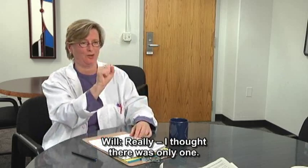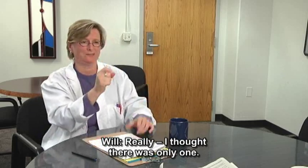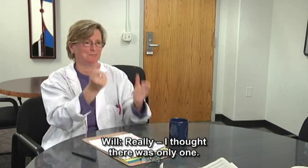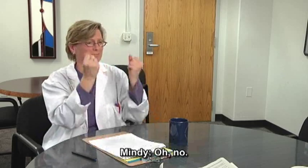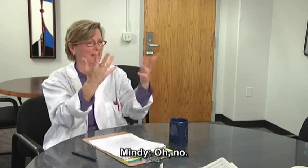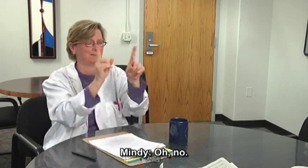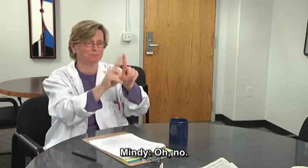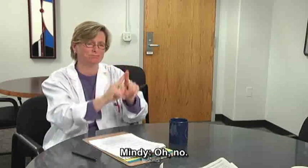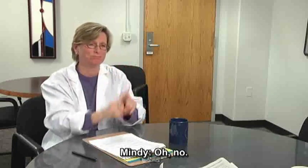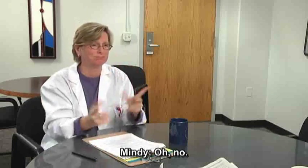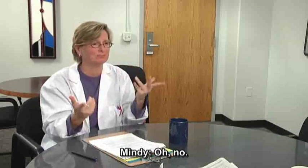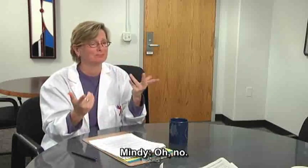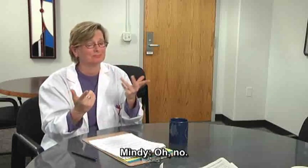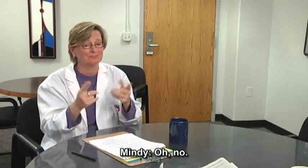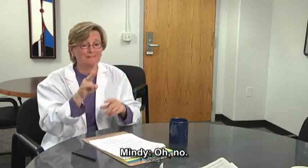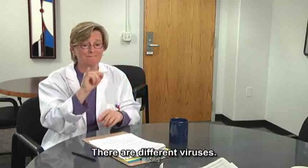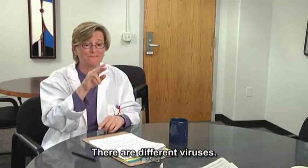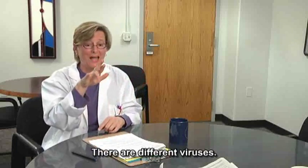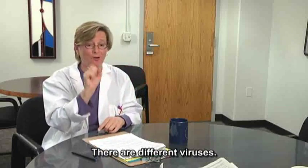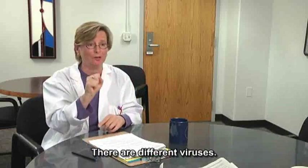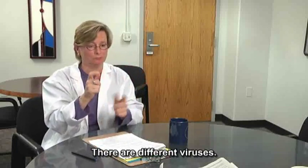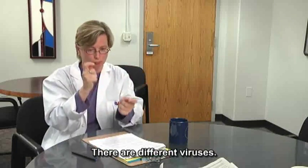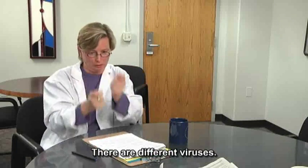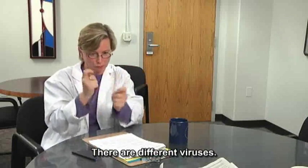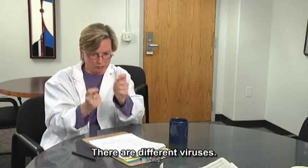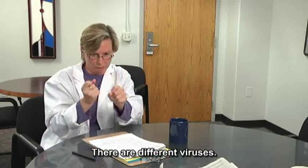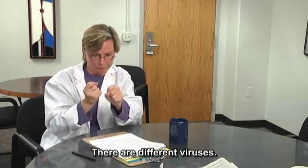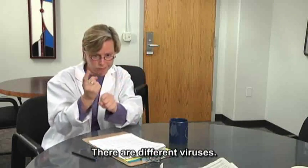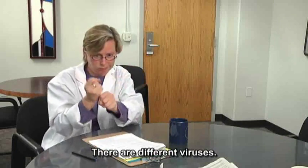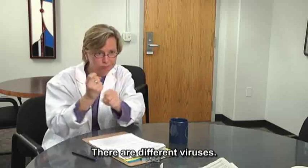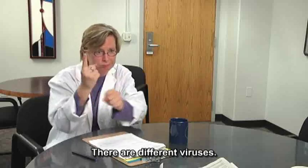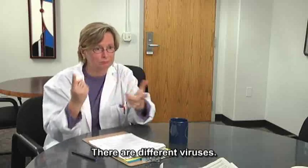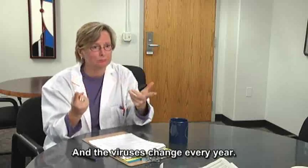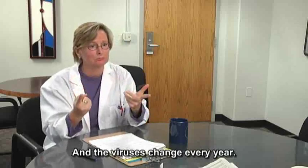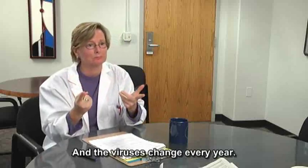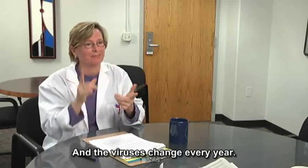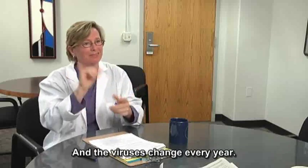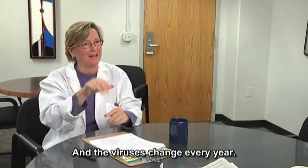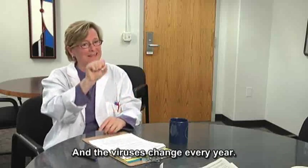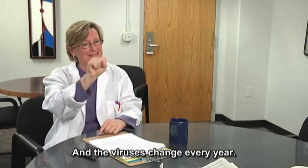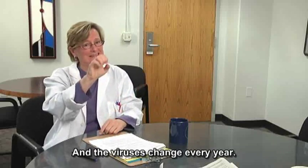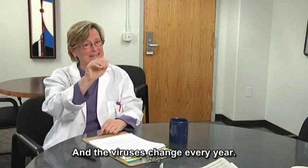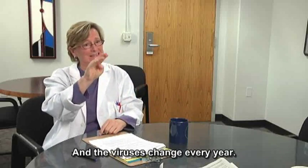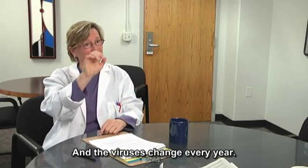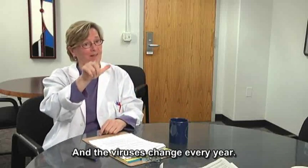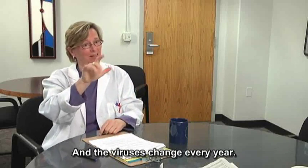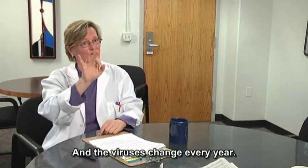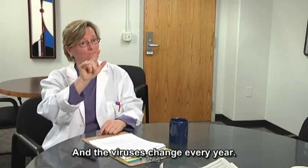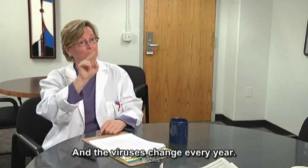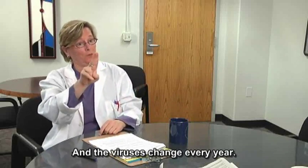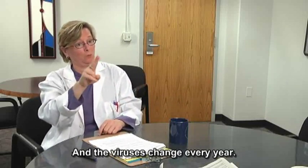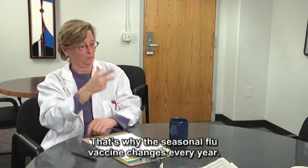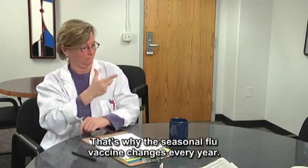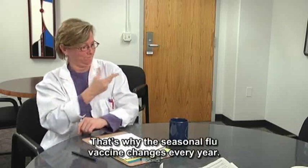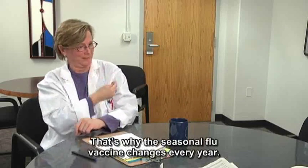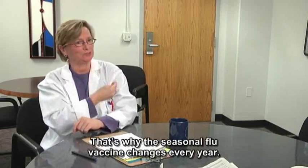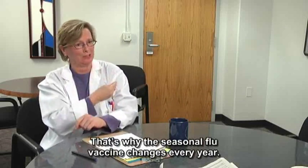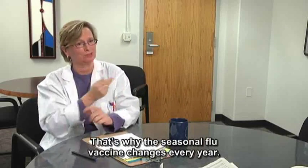Oh, no. There are different viruses. And the viruses change every year. That's why the seasonal flu